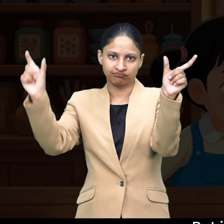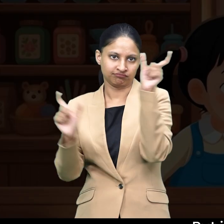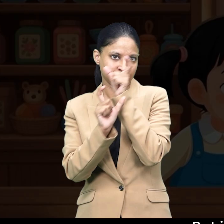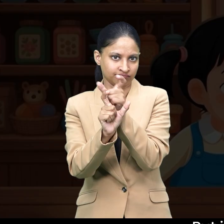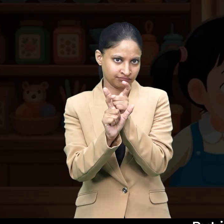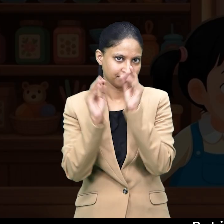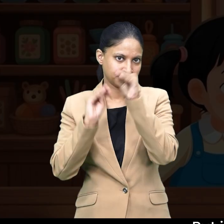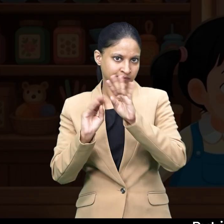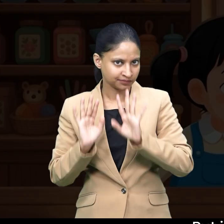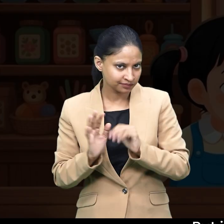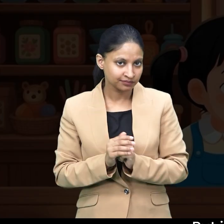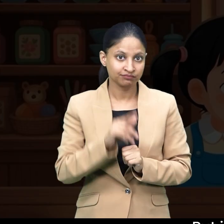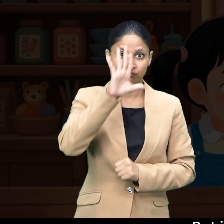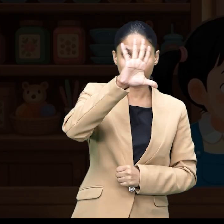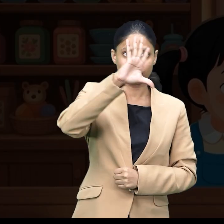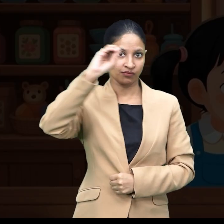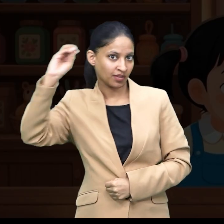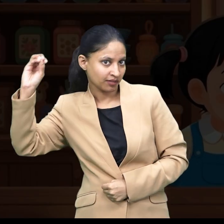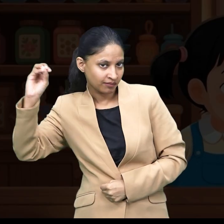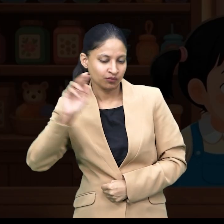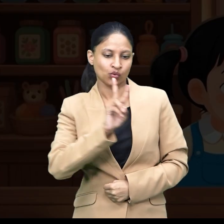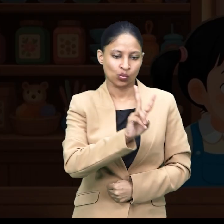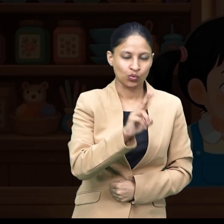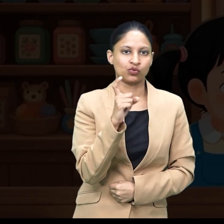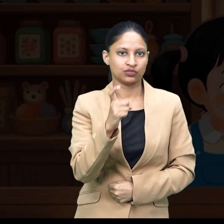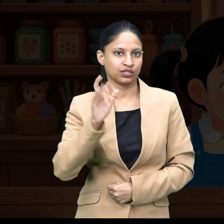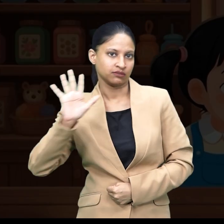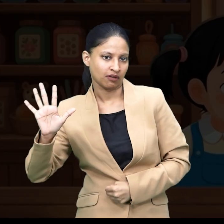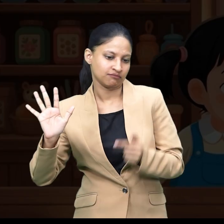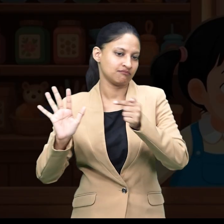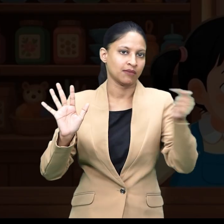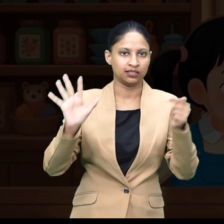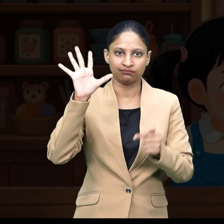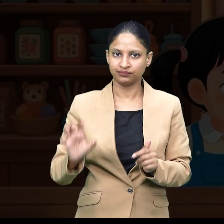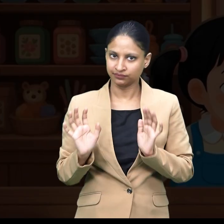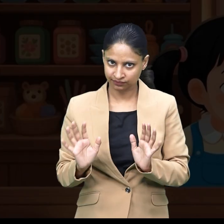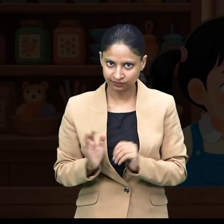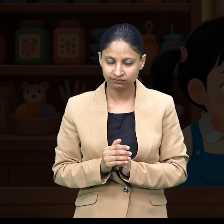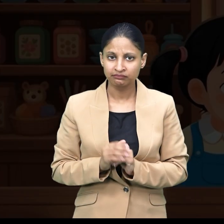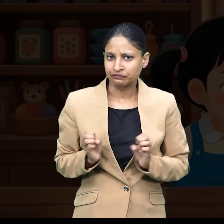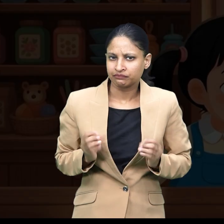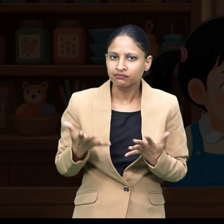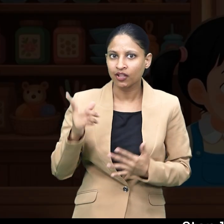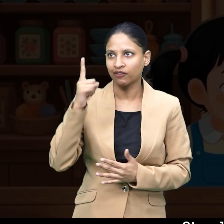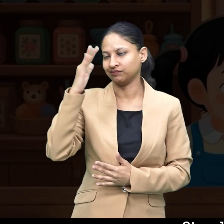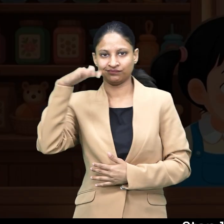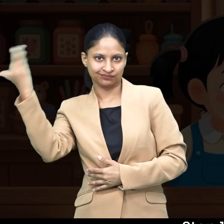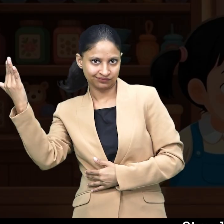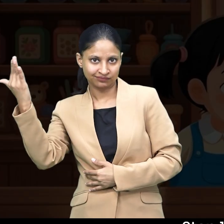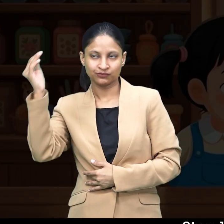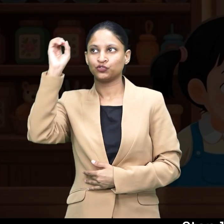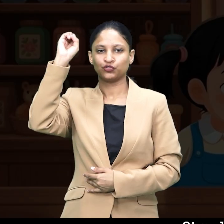Put it in column subtraction. 500 minus 275. Step